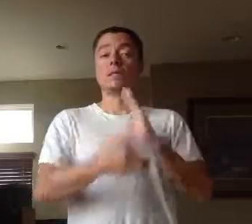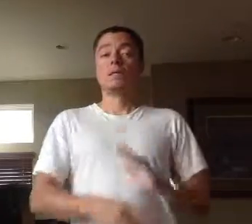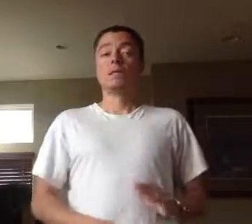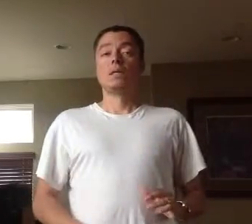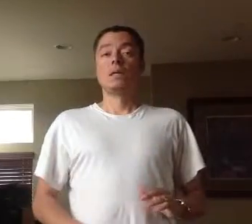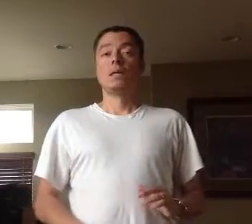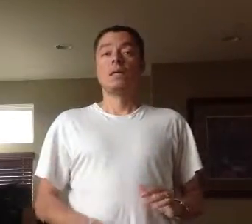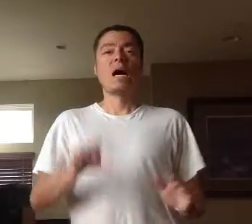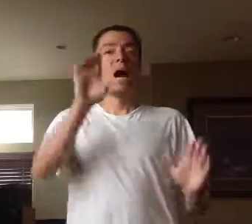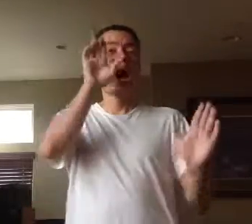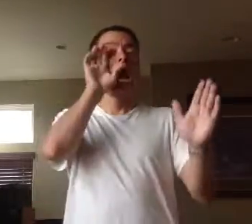Icon.